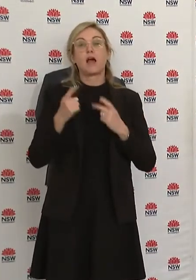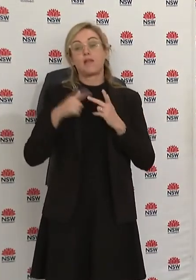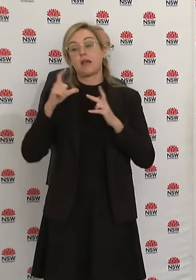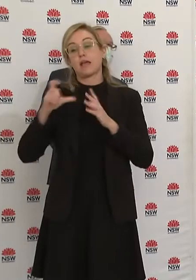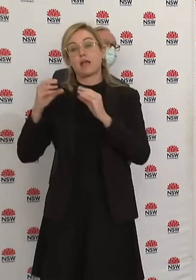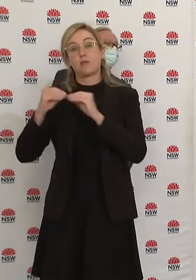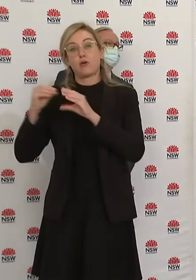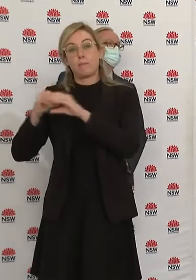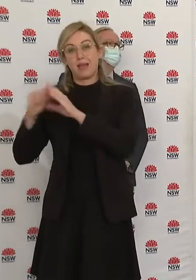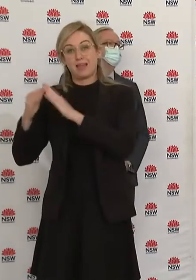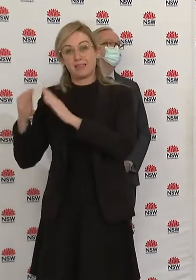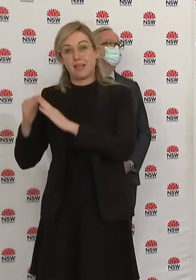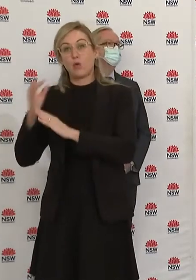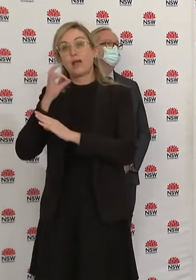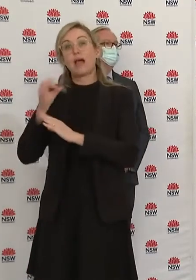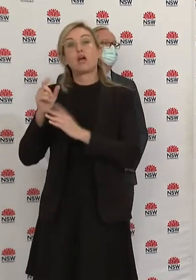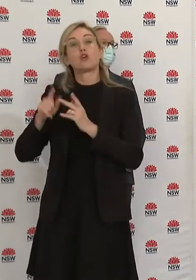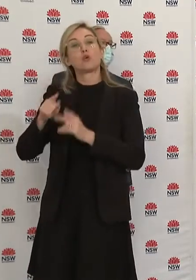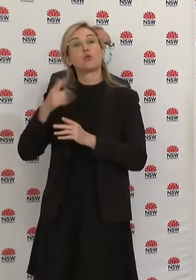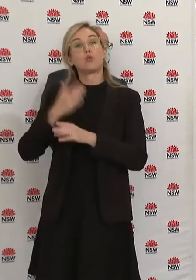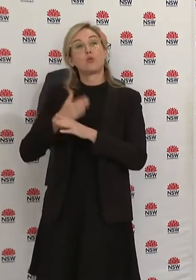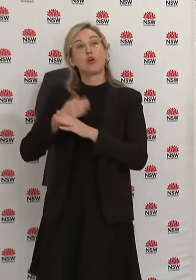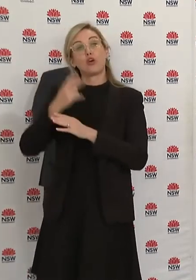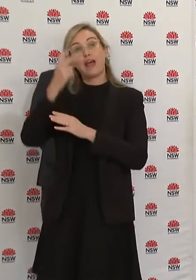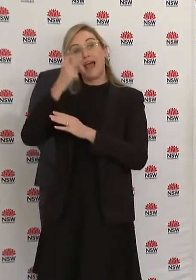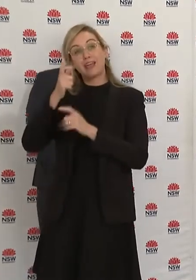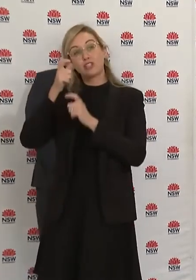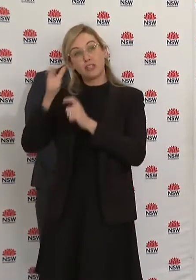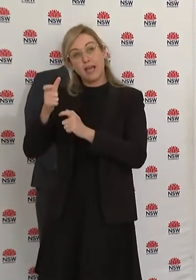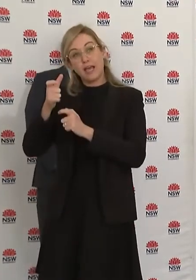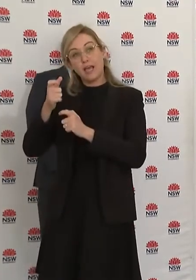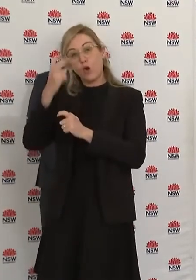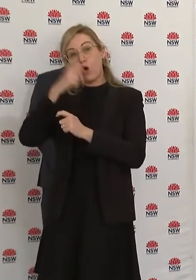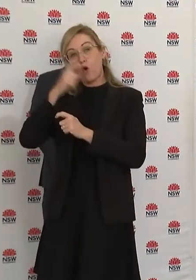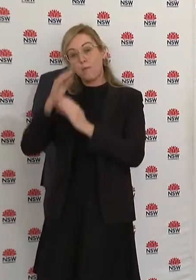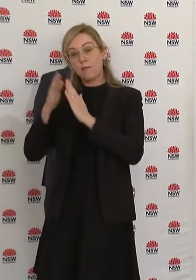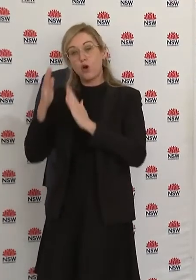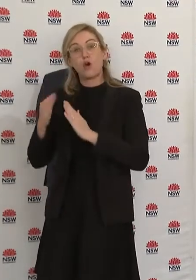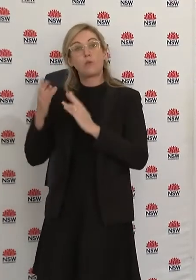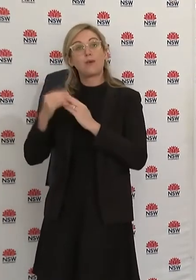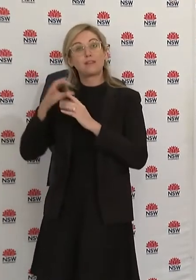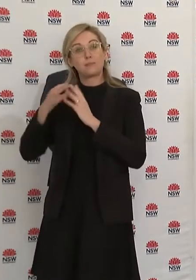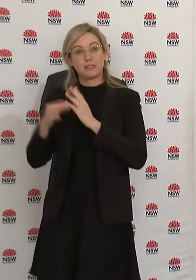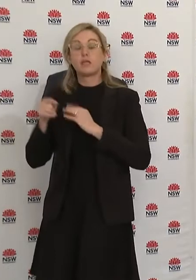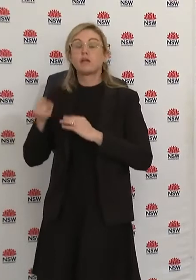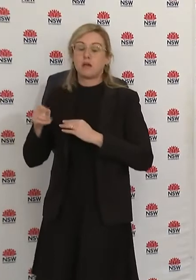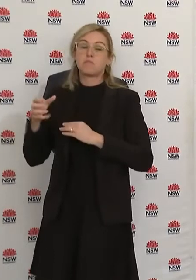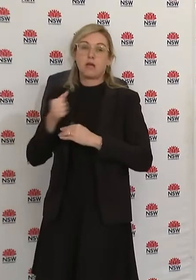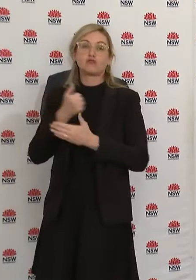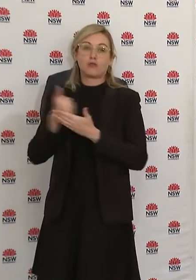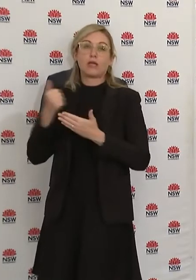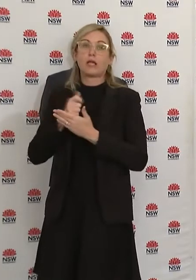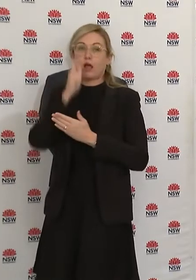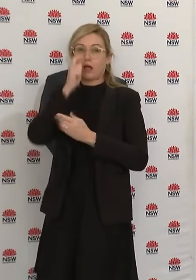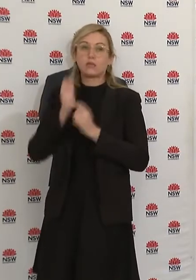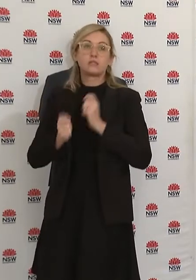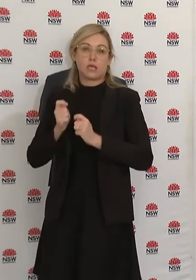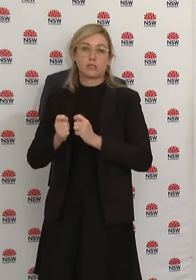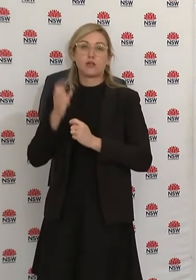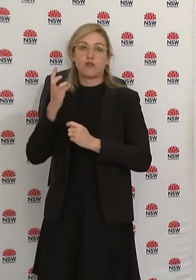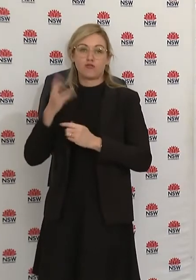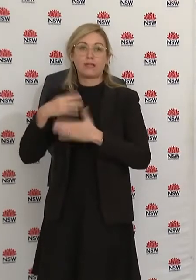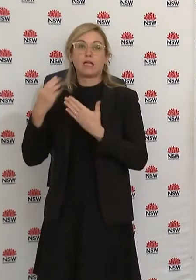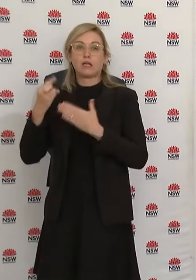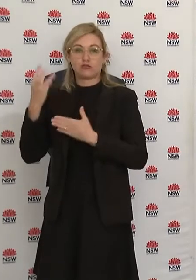healthcare workers to be tested. We have to acknowledge that our testing resources are finite. And